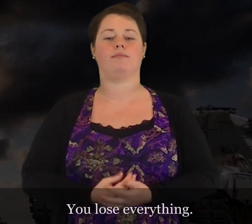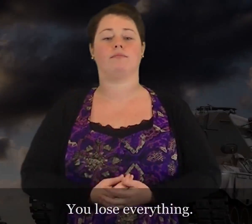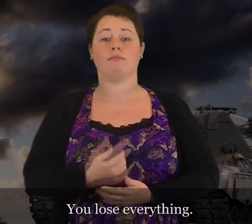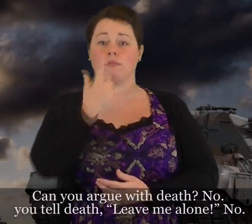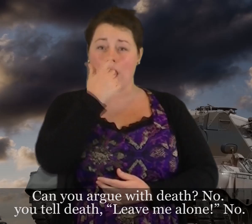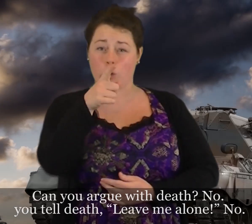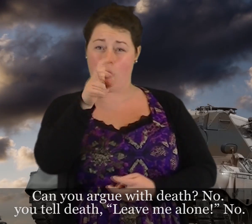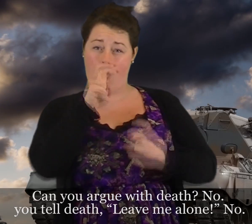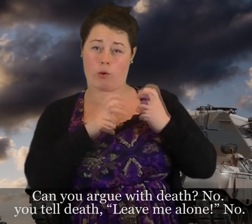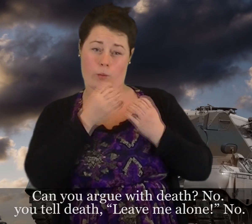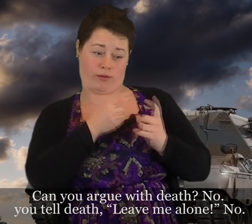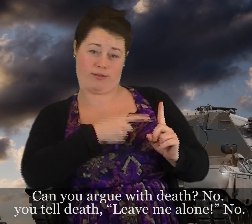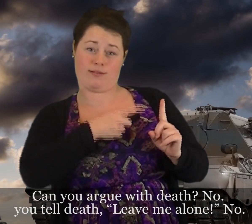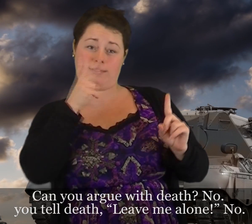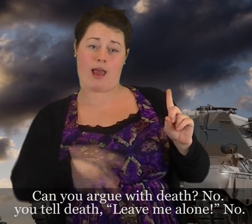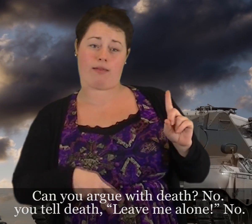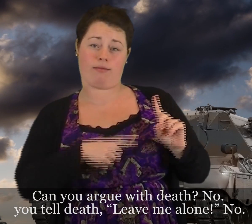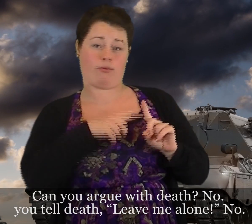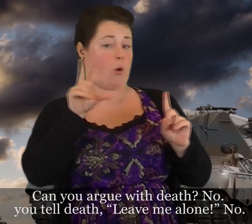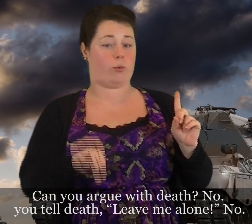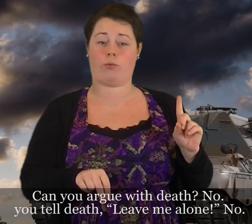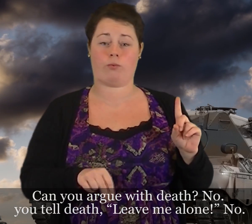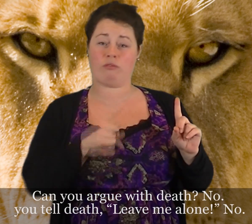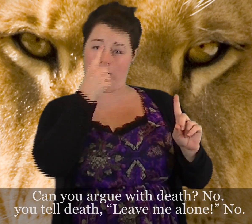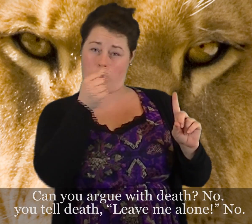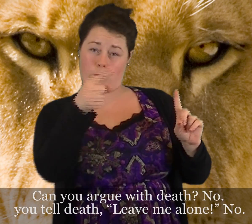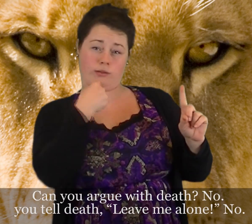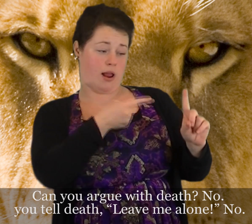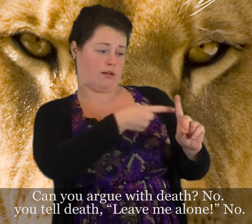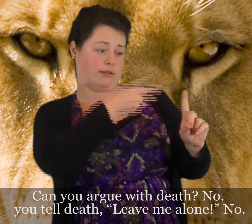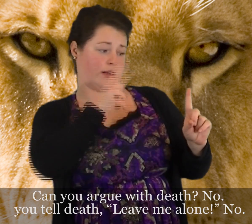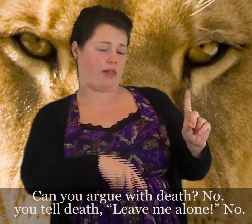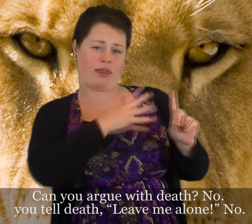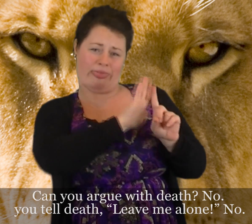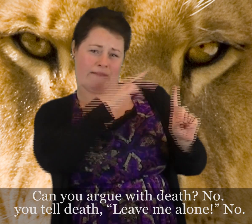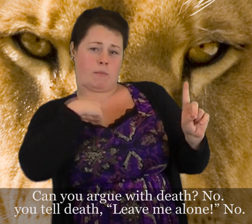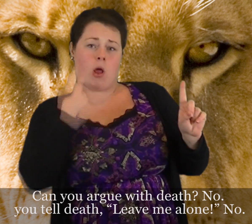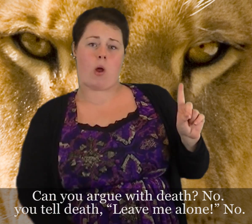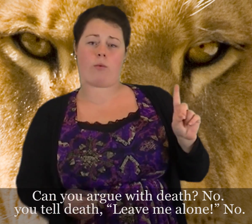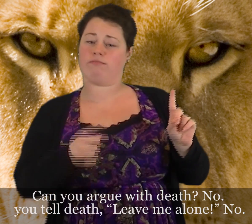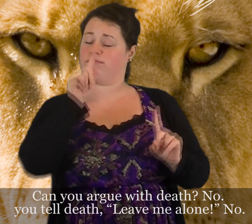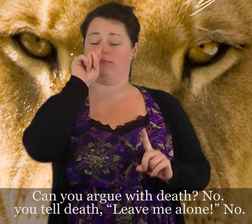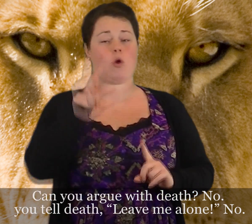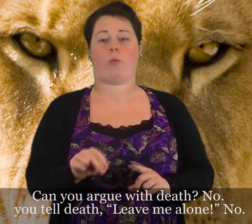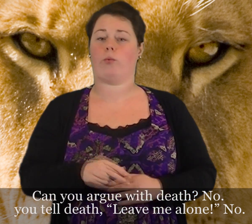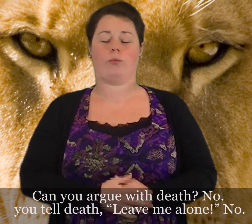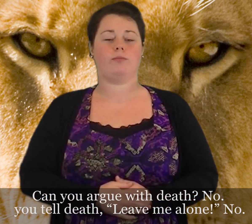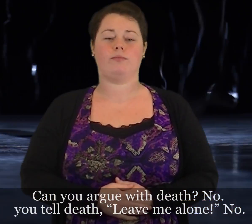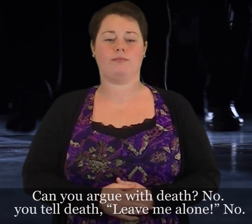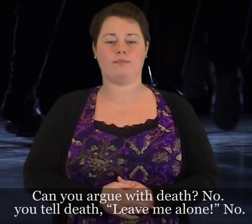will not be reasoned with. It's entirely unapproachable. You cannot persuade it to leave